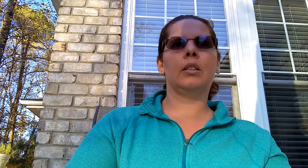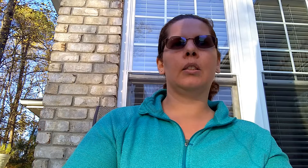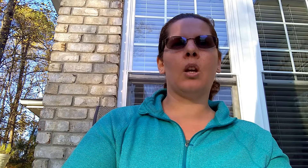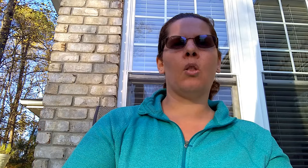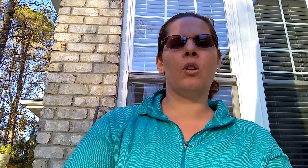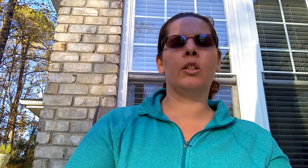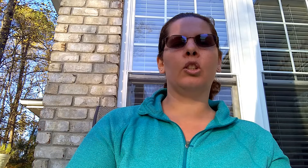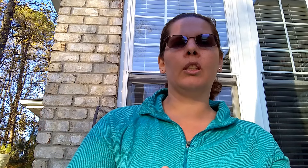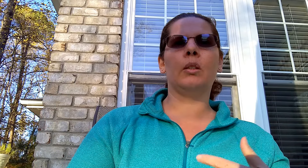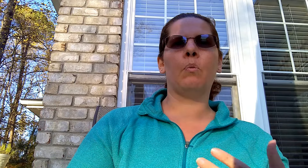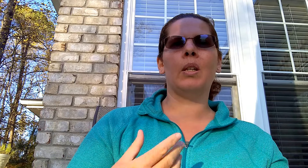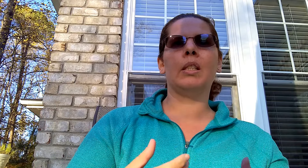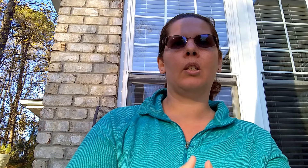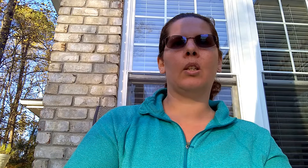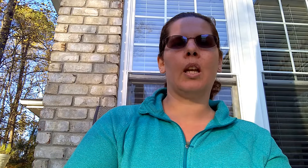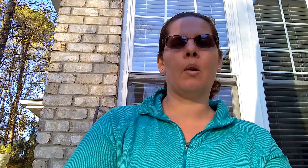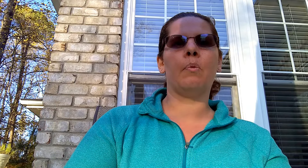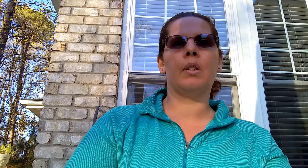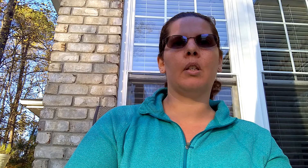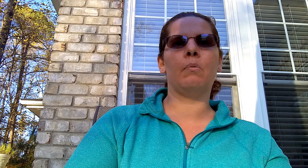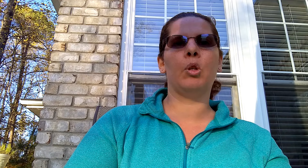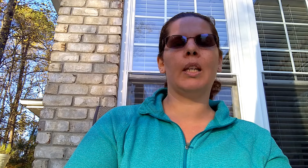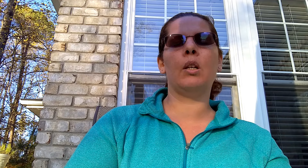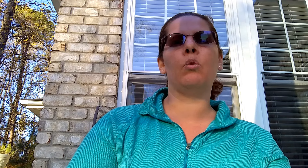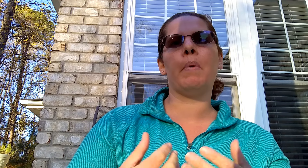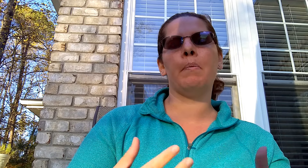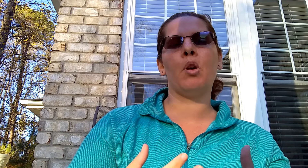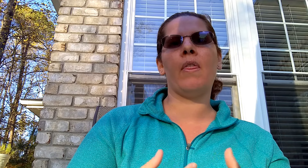So those are just some ways that you can help communicate. Remember that